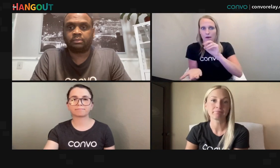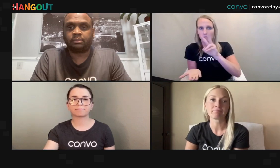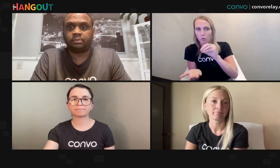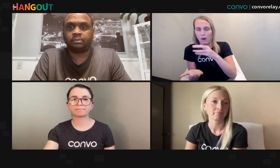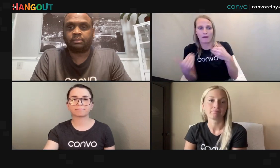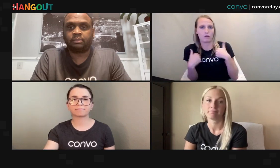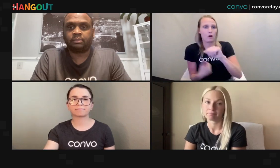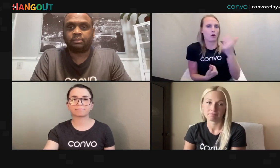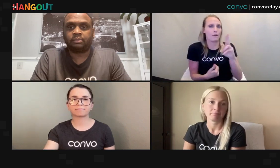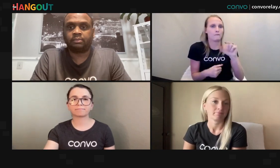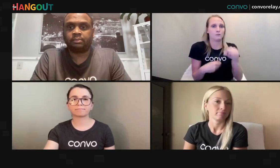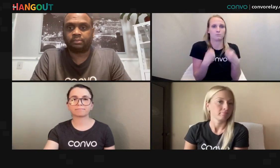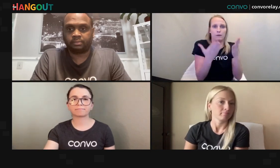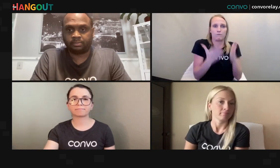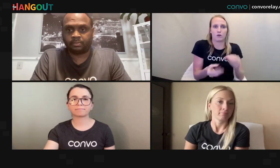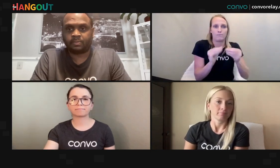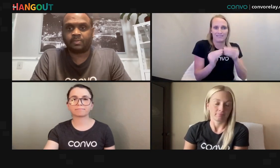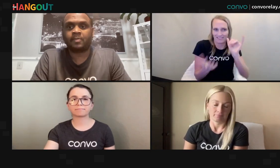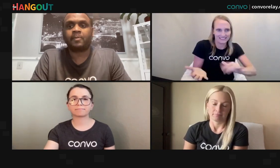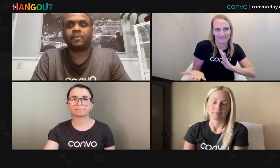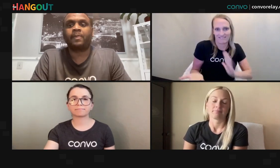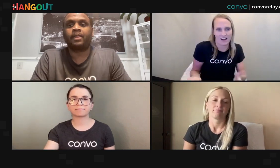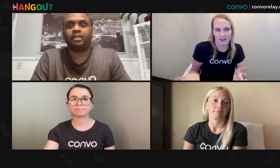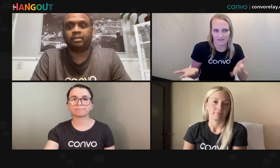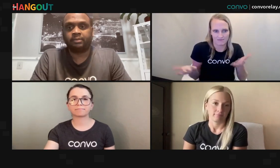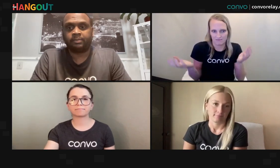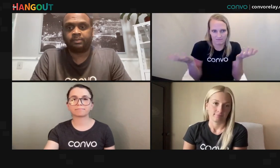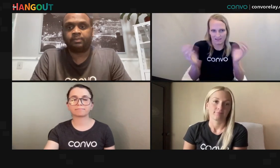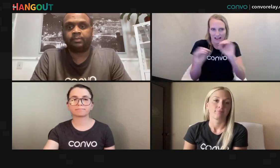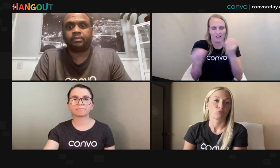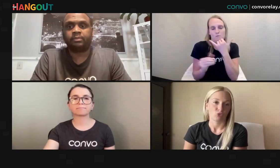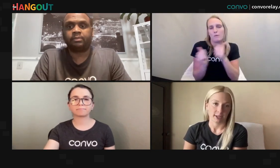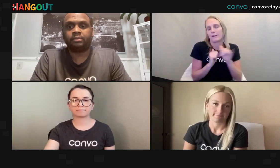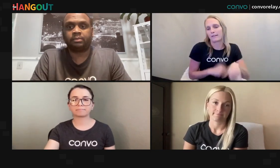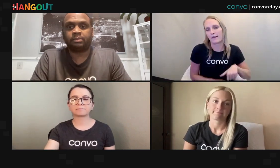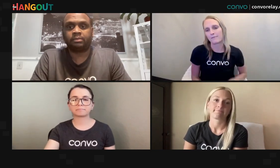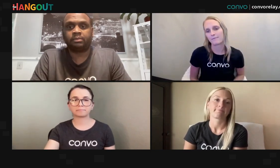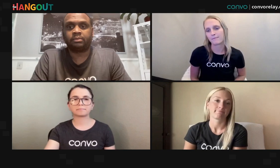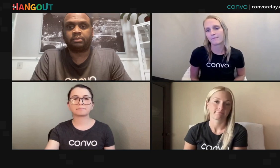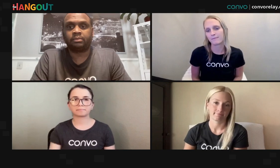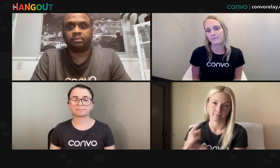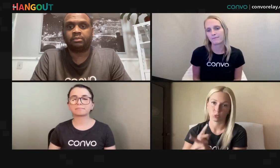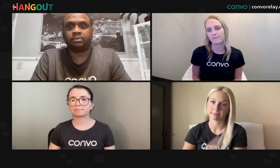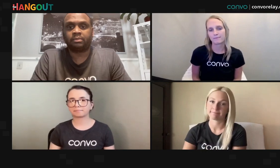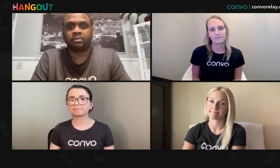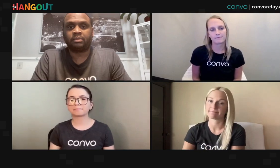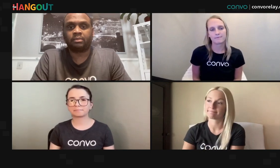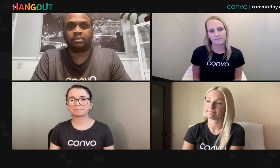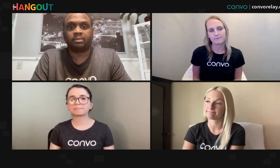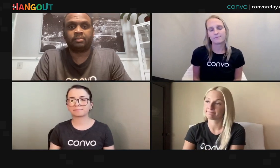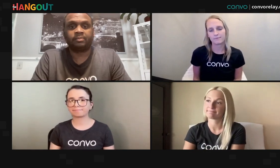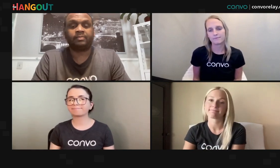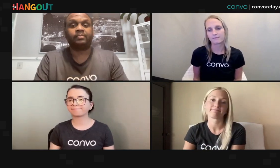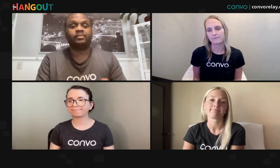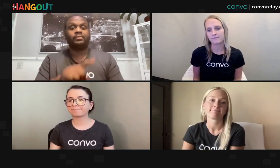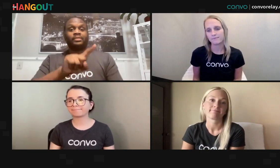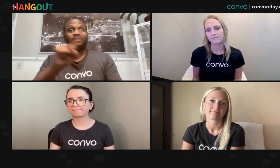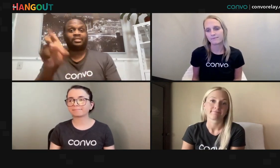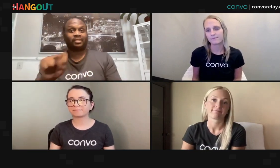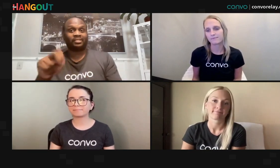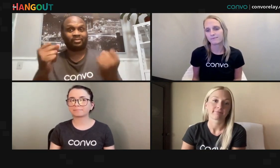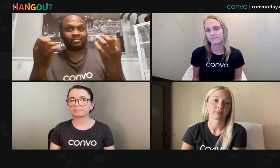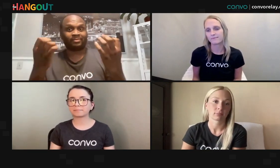number, great. Come sign up with Convo and have another VRS provider number. That's totally fine. There's nothing wrong with that.